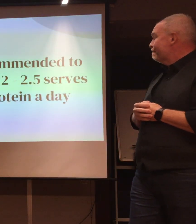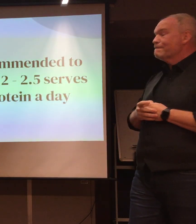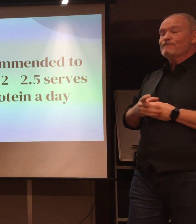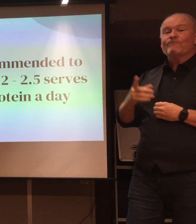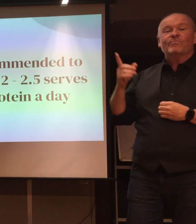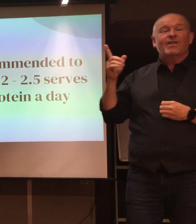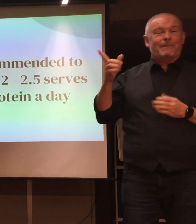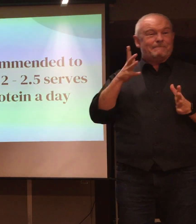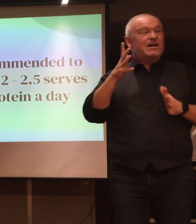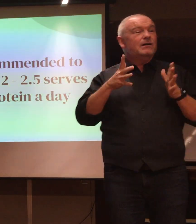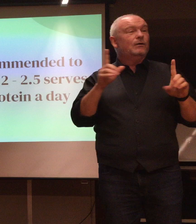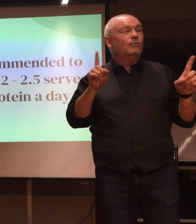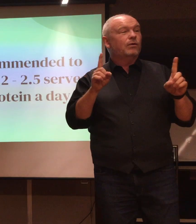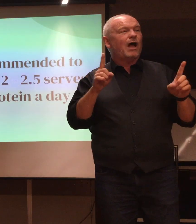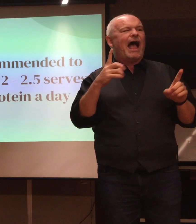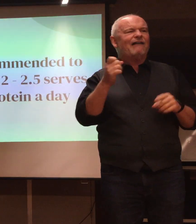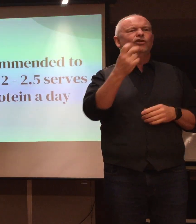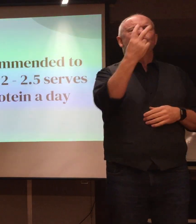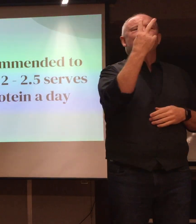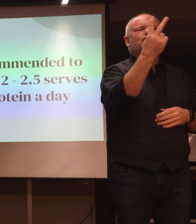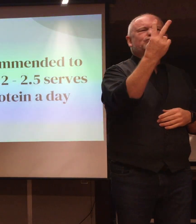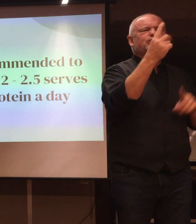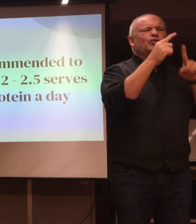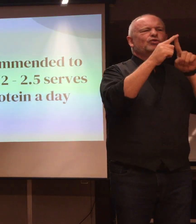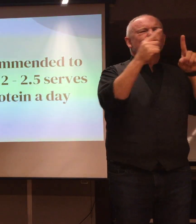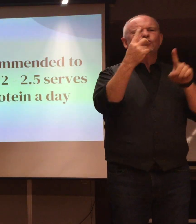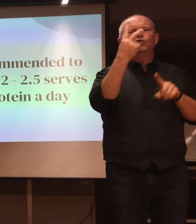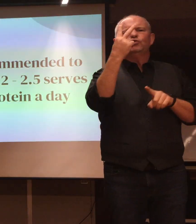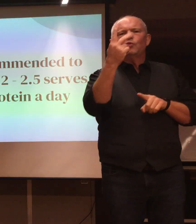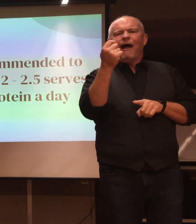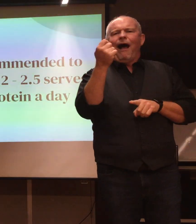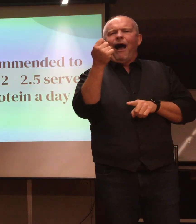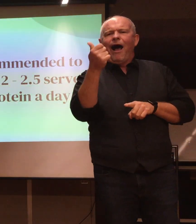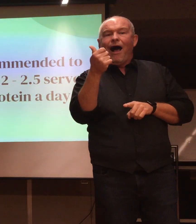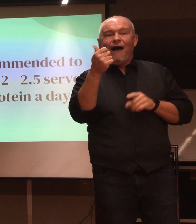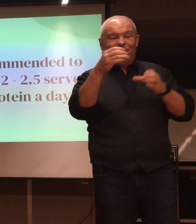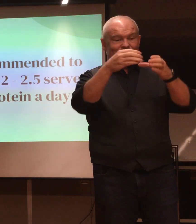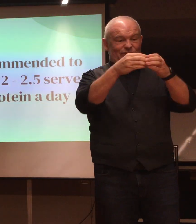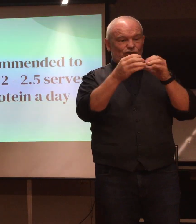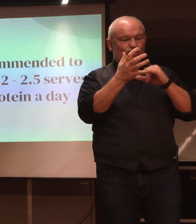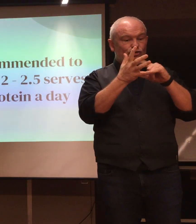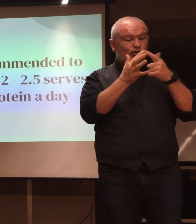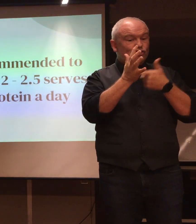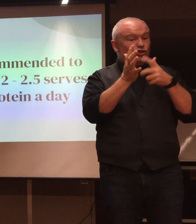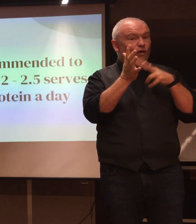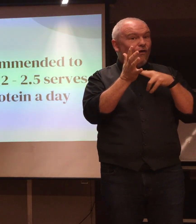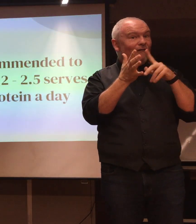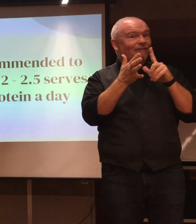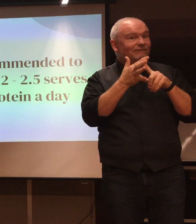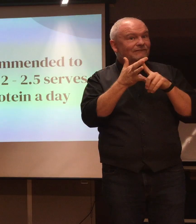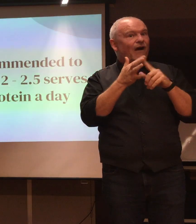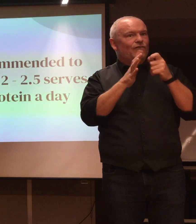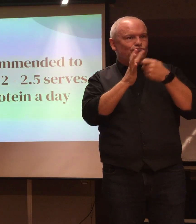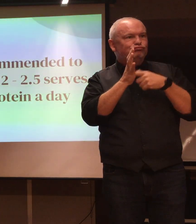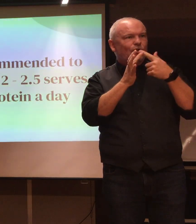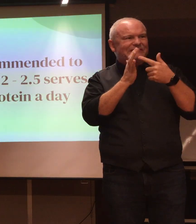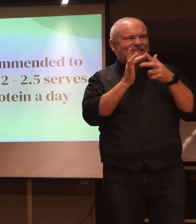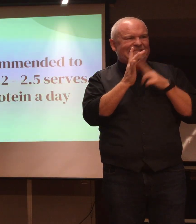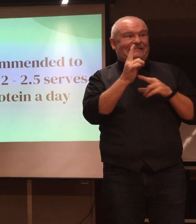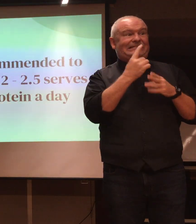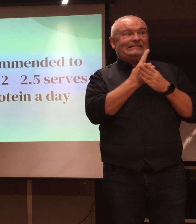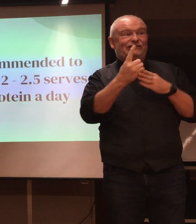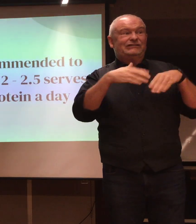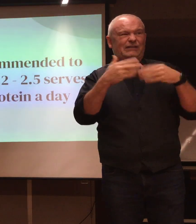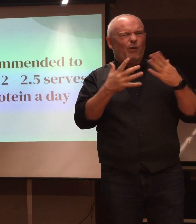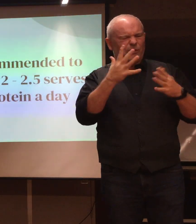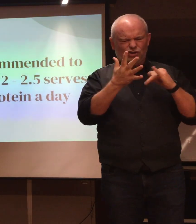So that means having about 2 to 2.5 serves of protein each and every day. And I'll go through an